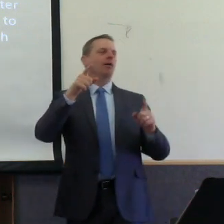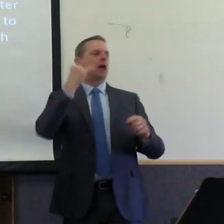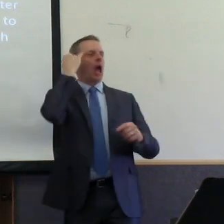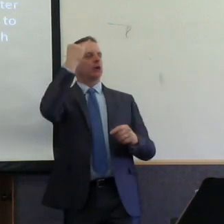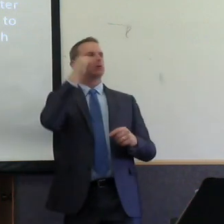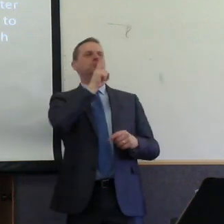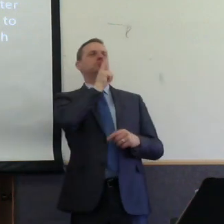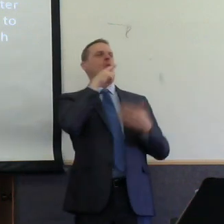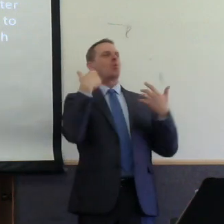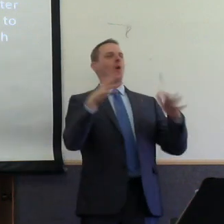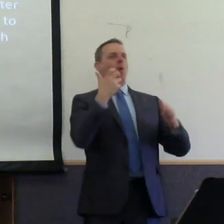I can give him a hard